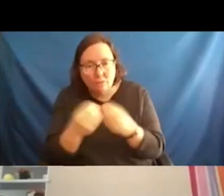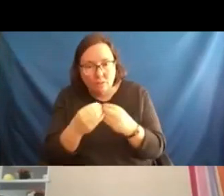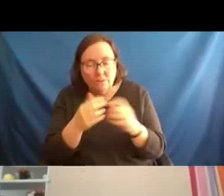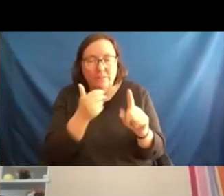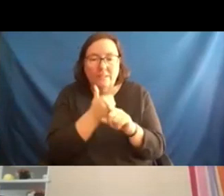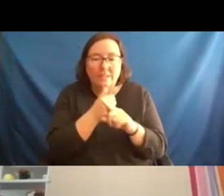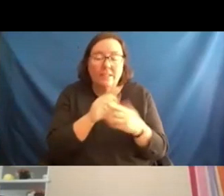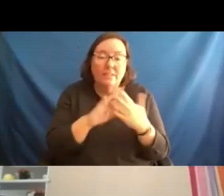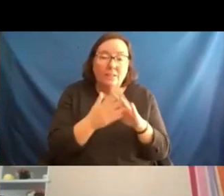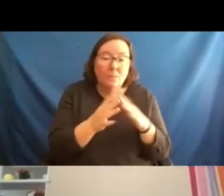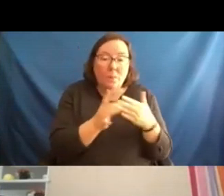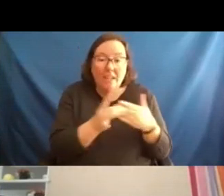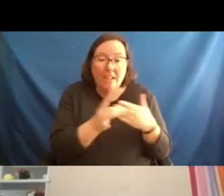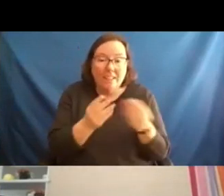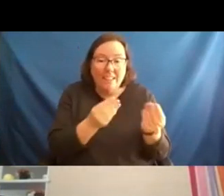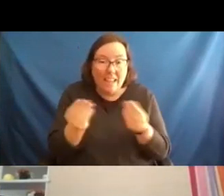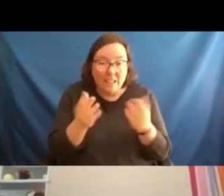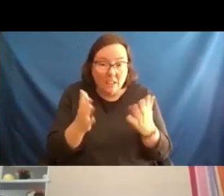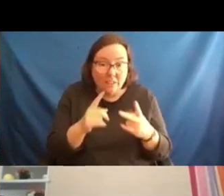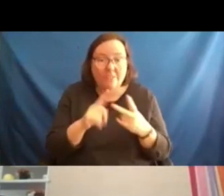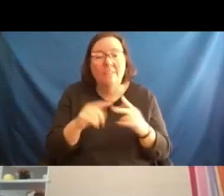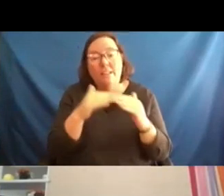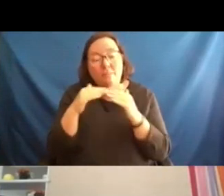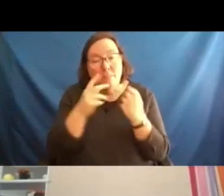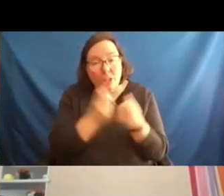community liaison, peer advocate,